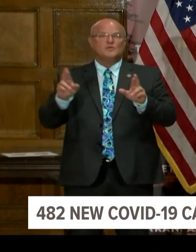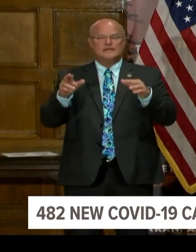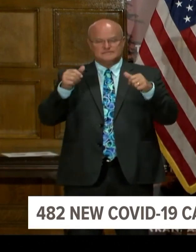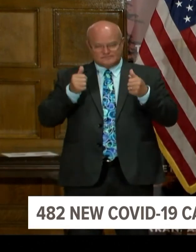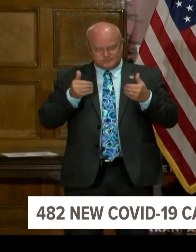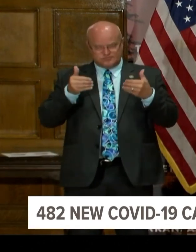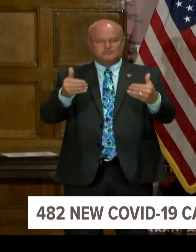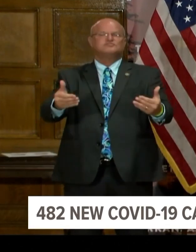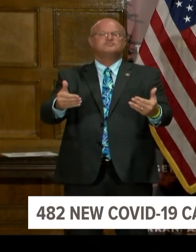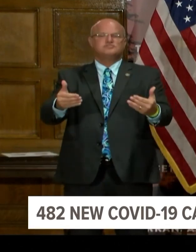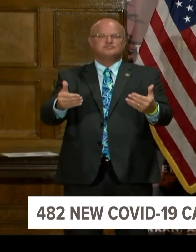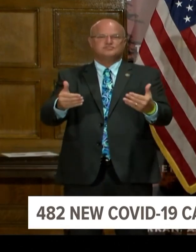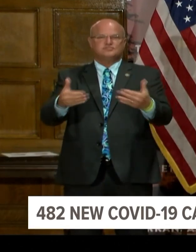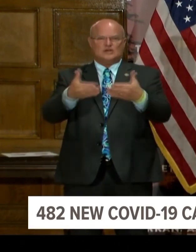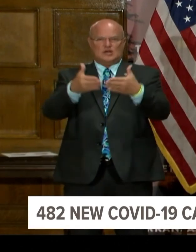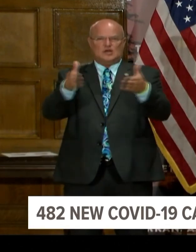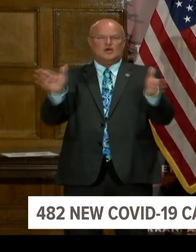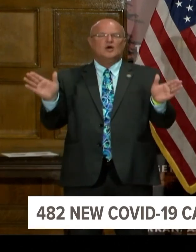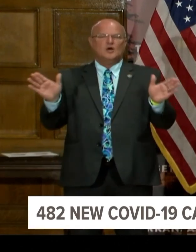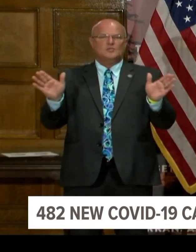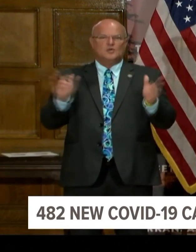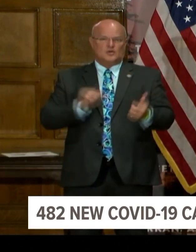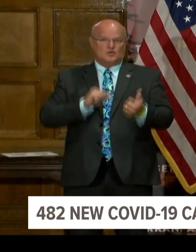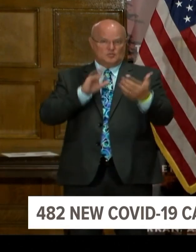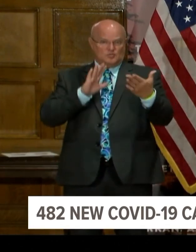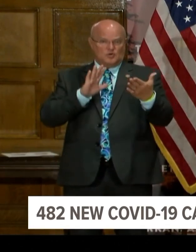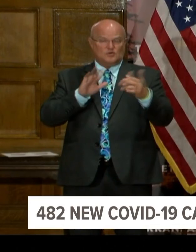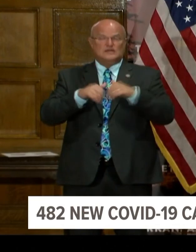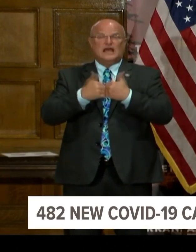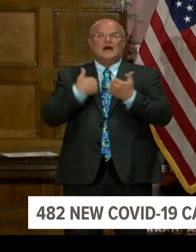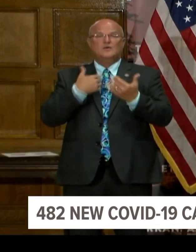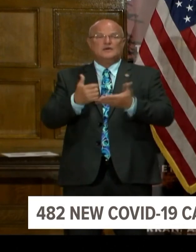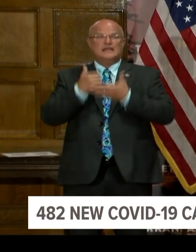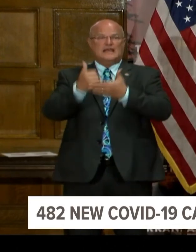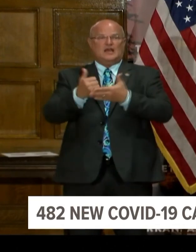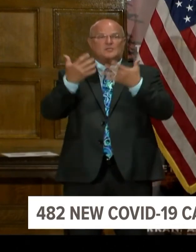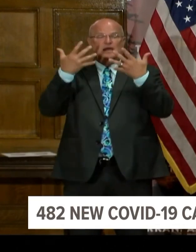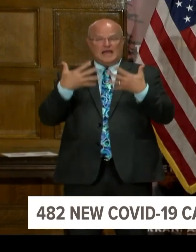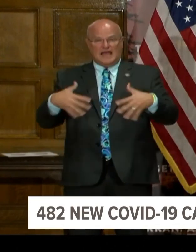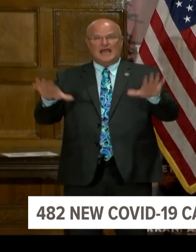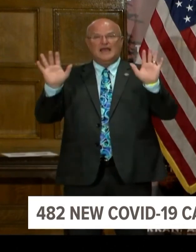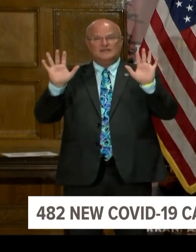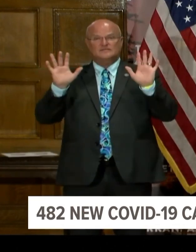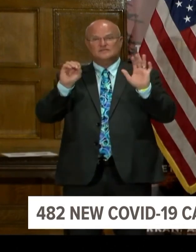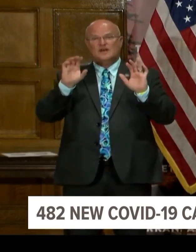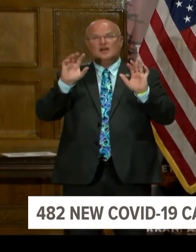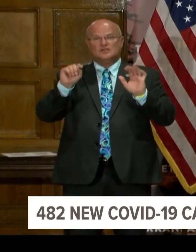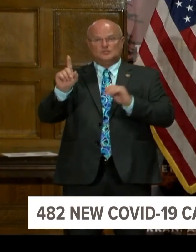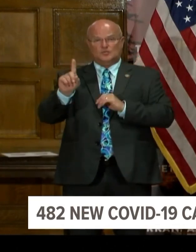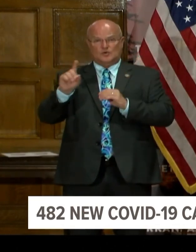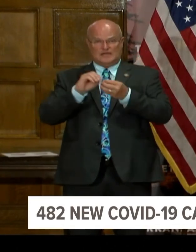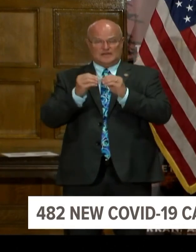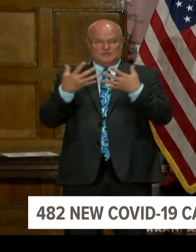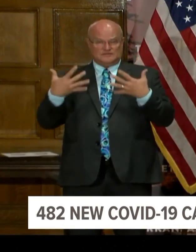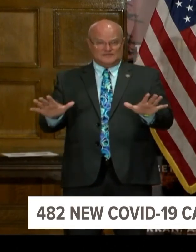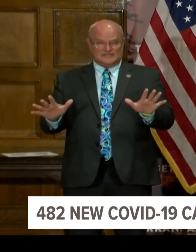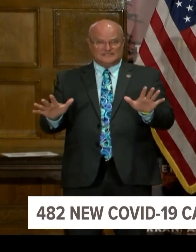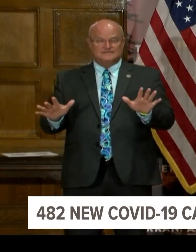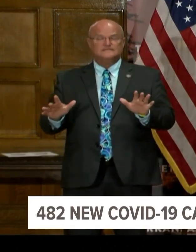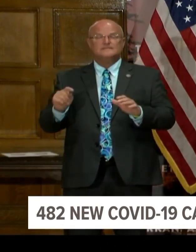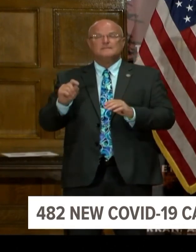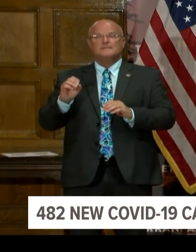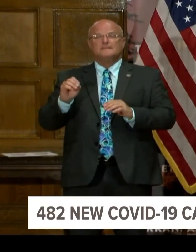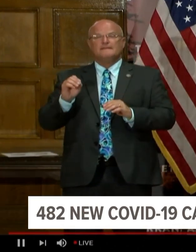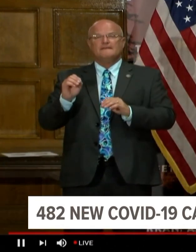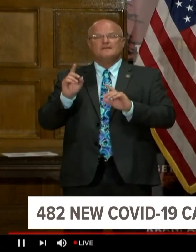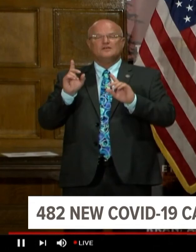out a broader approach to how we want to help after we get those October 1 numbers in, to